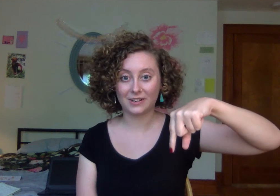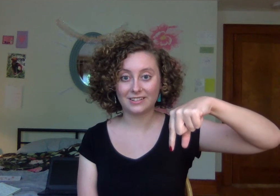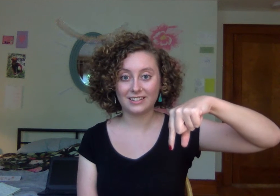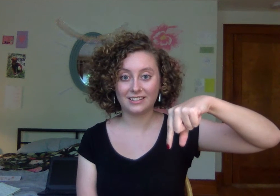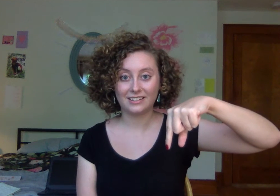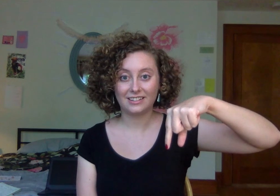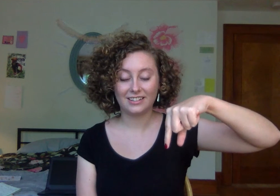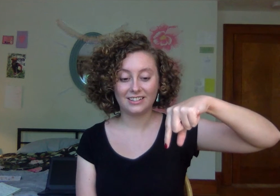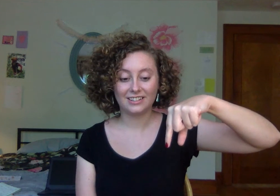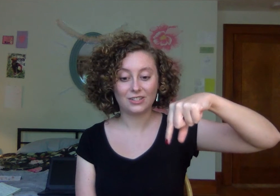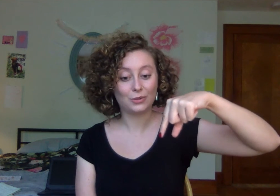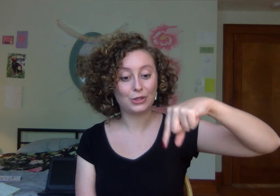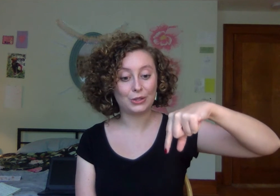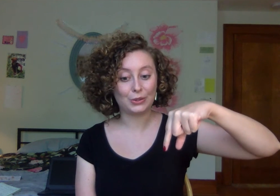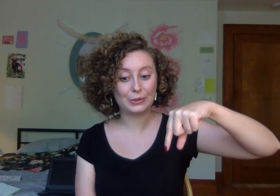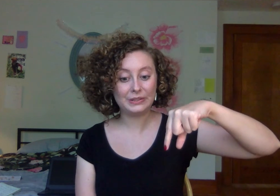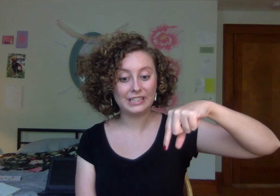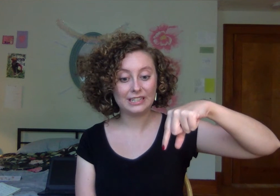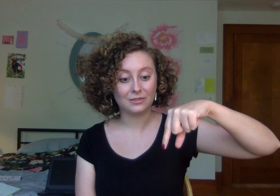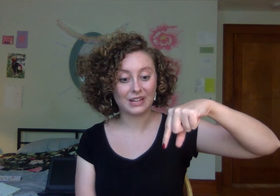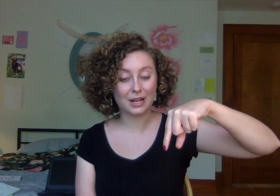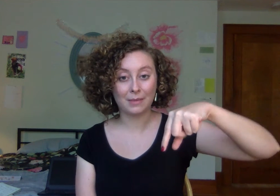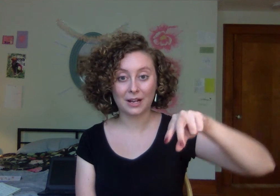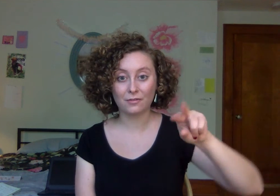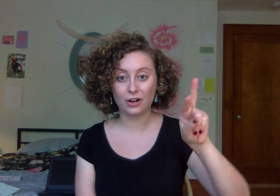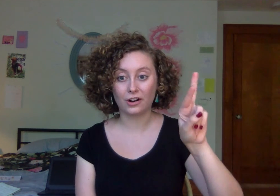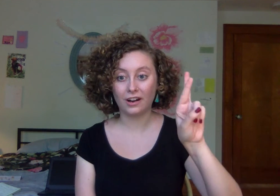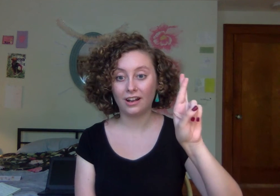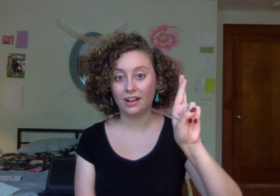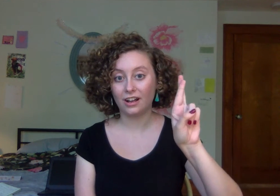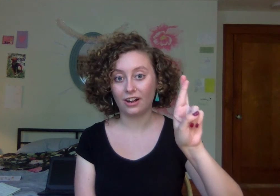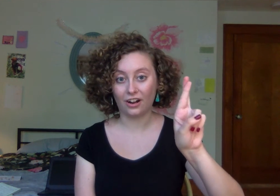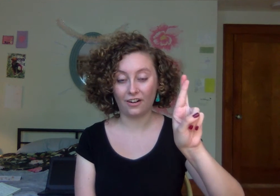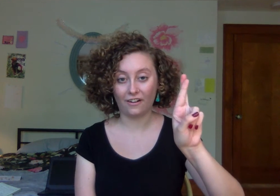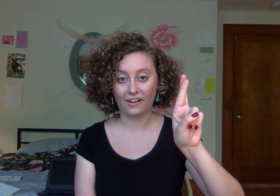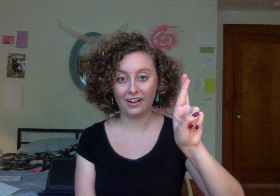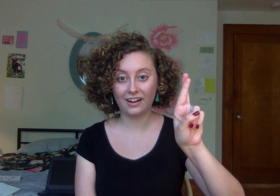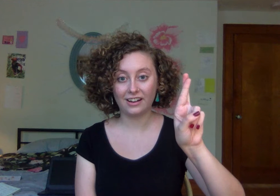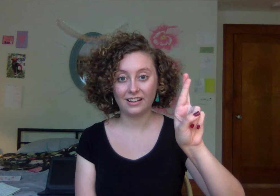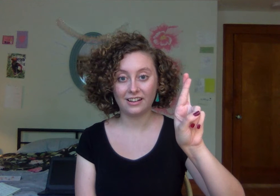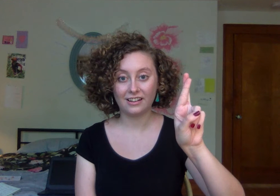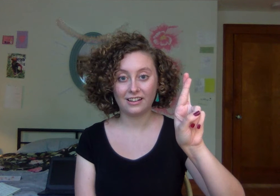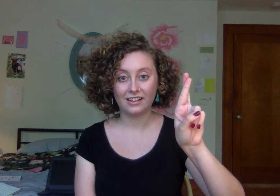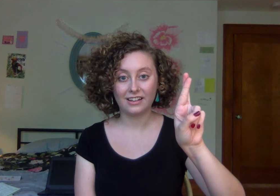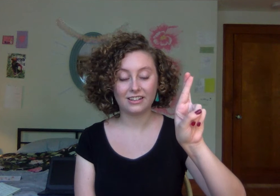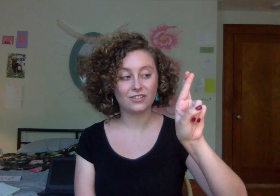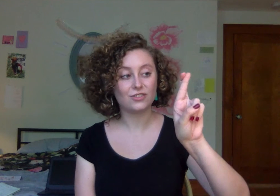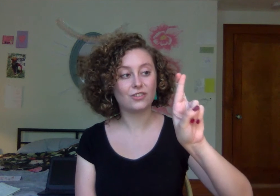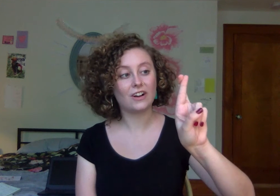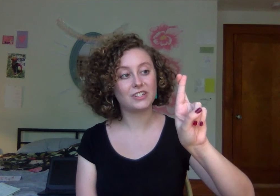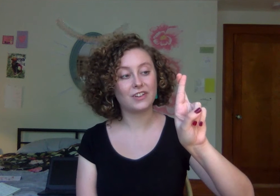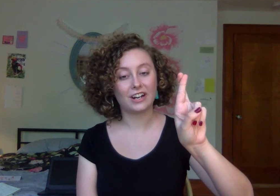downwards. So Q, we're gonna come back up for R. R. crossed